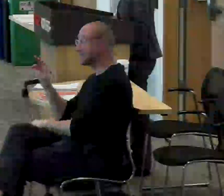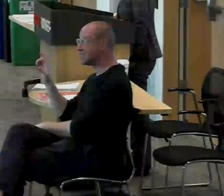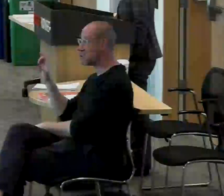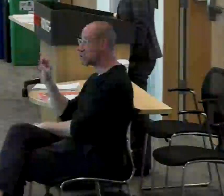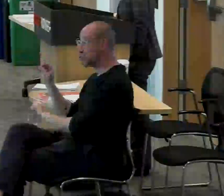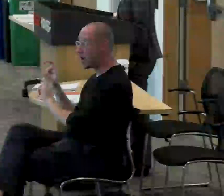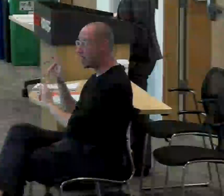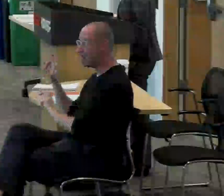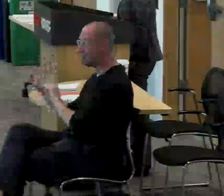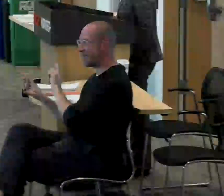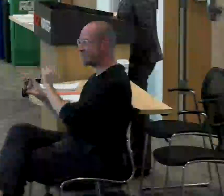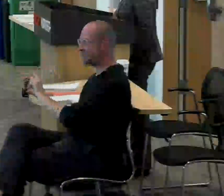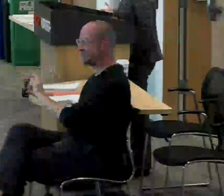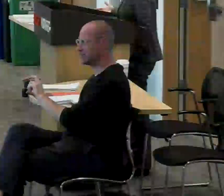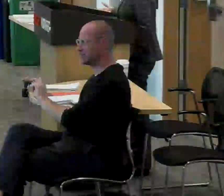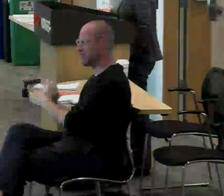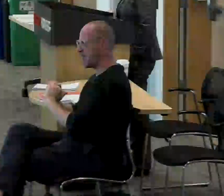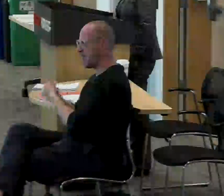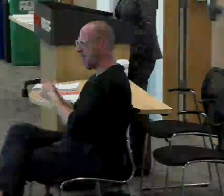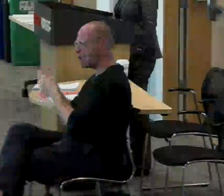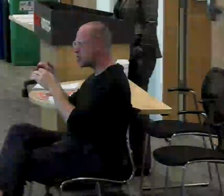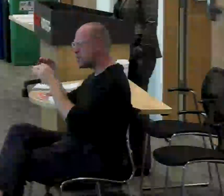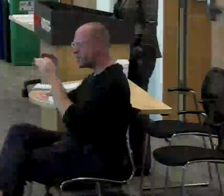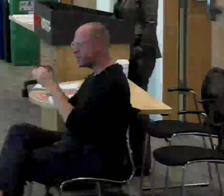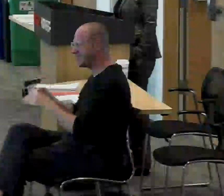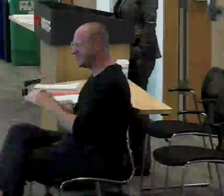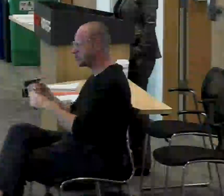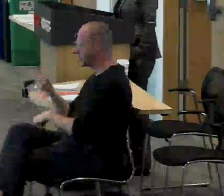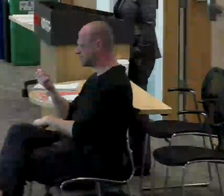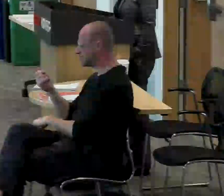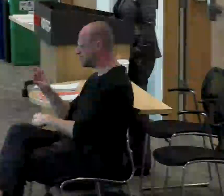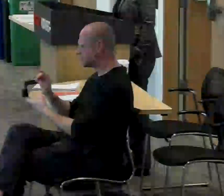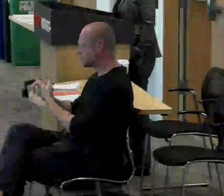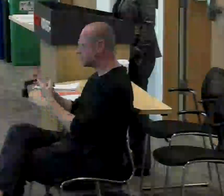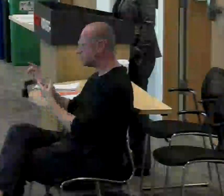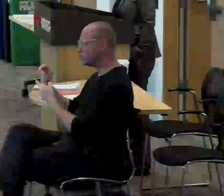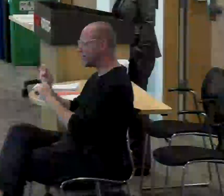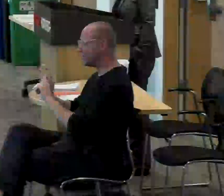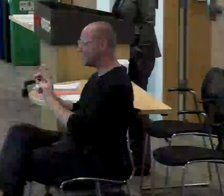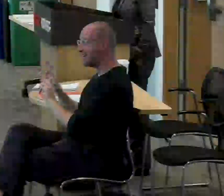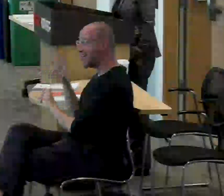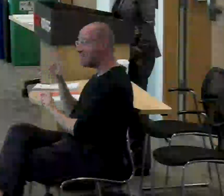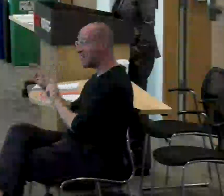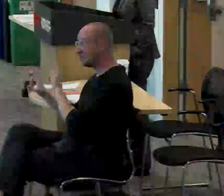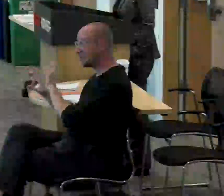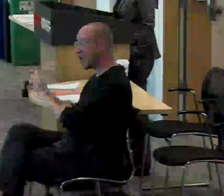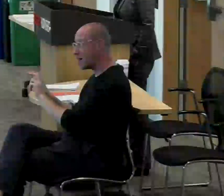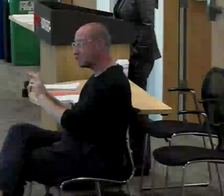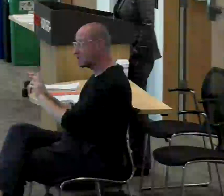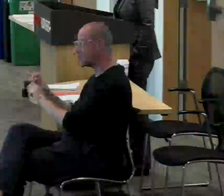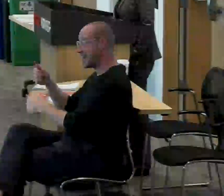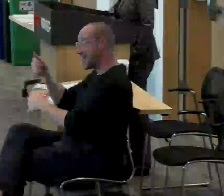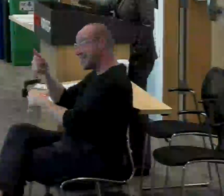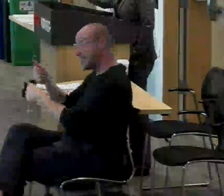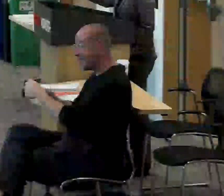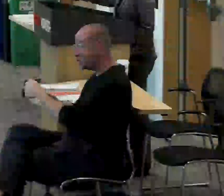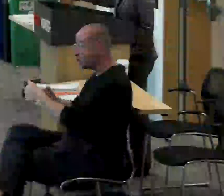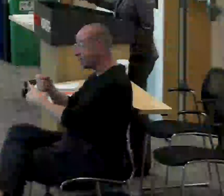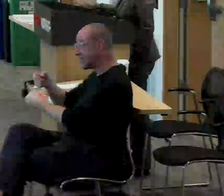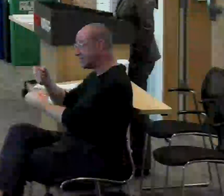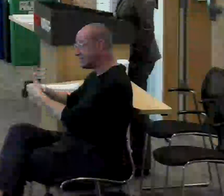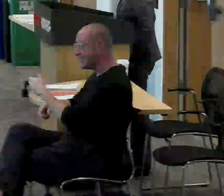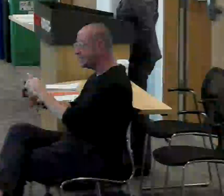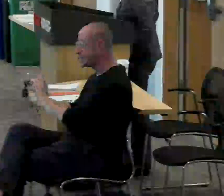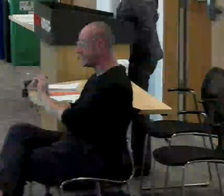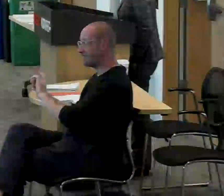a decision around between 16 to 20 investment options? And all of them have different fees associated with them on top